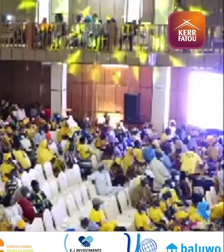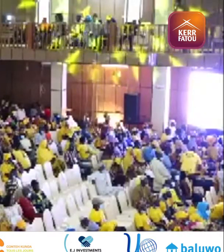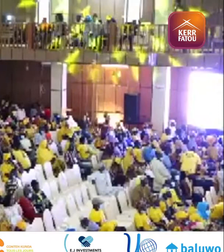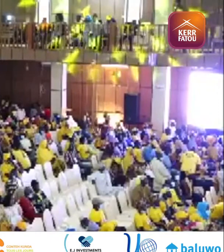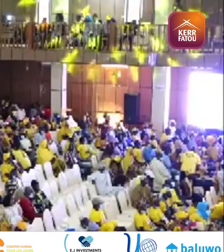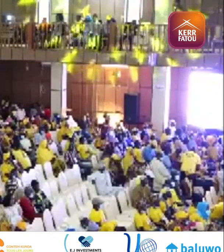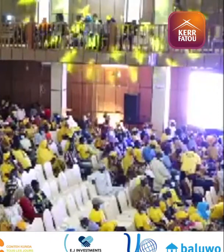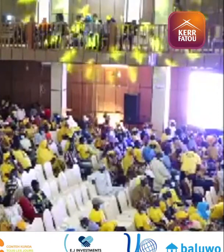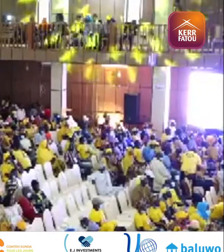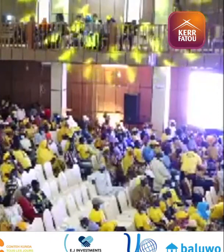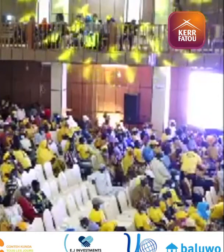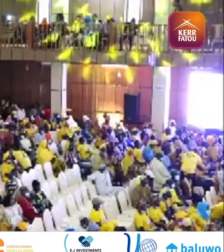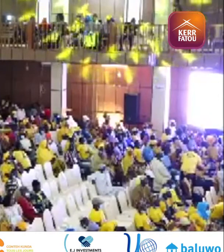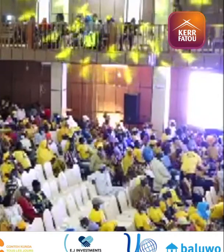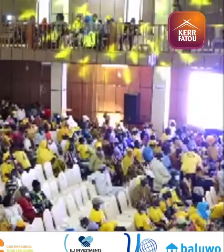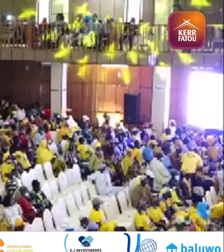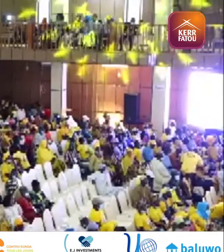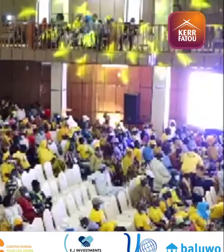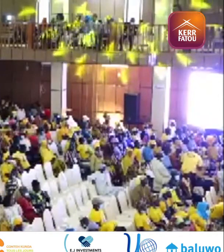bureau